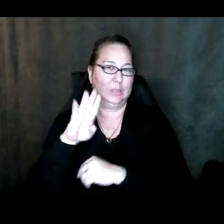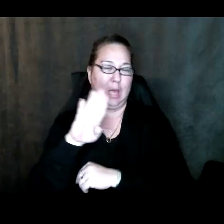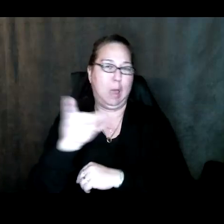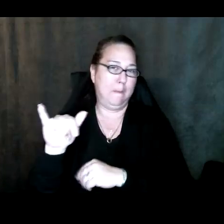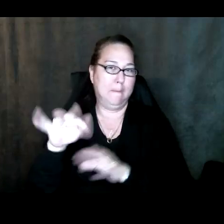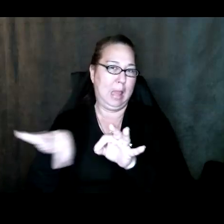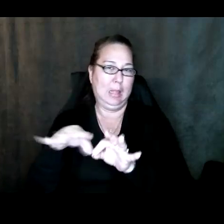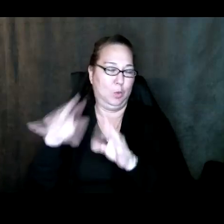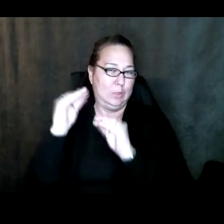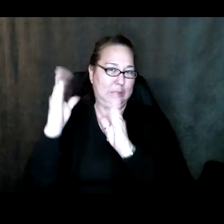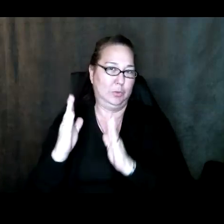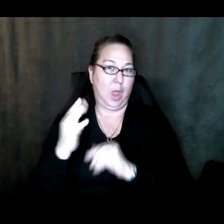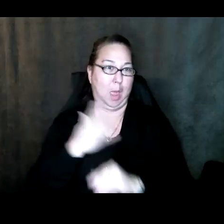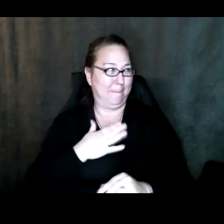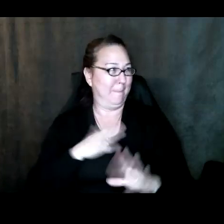is always